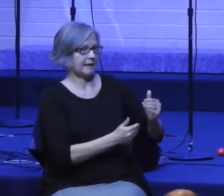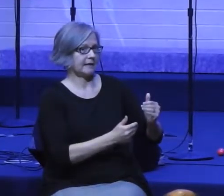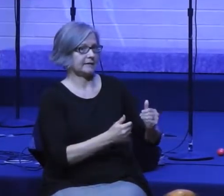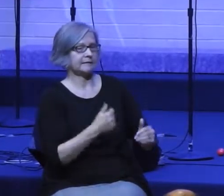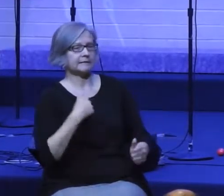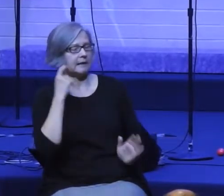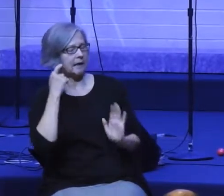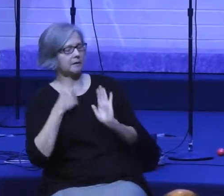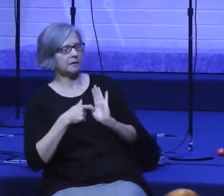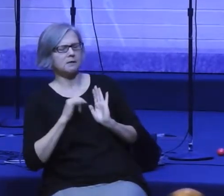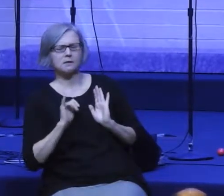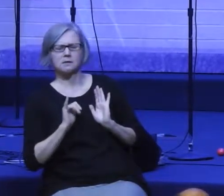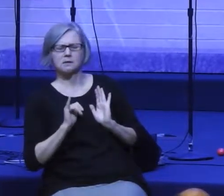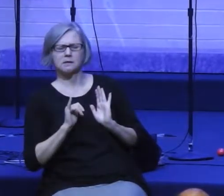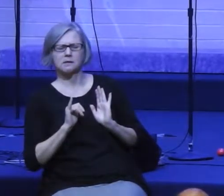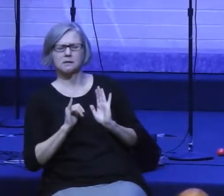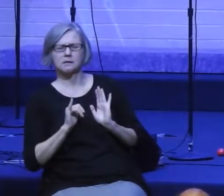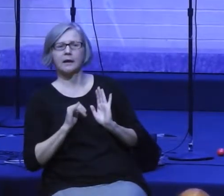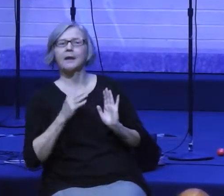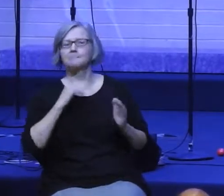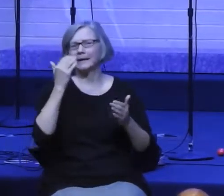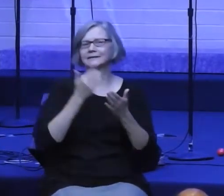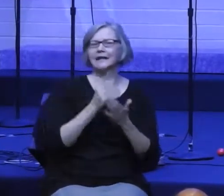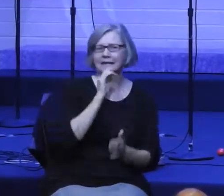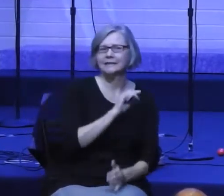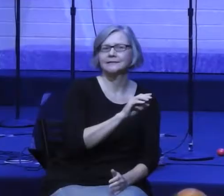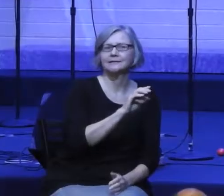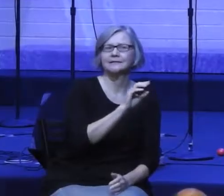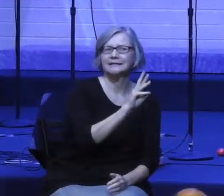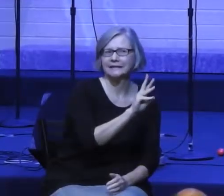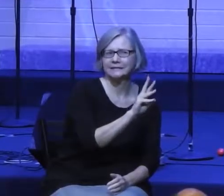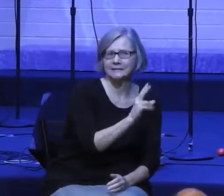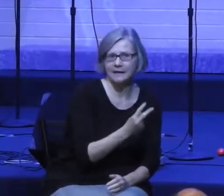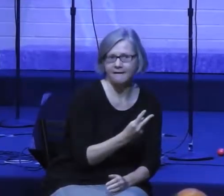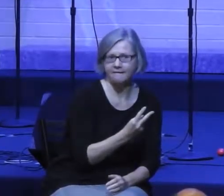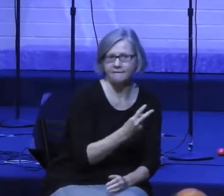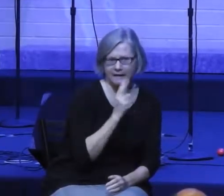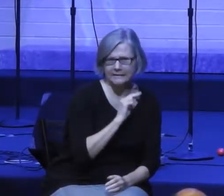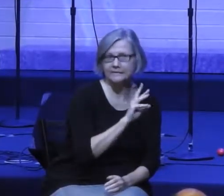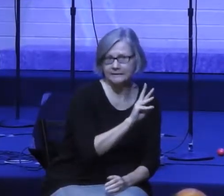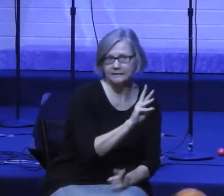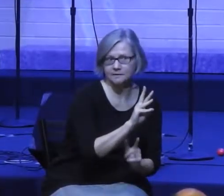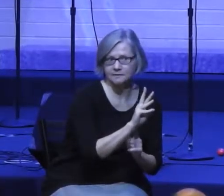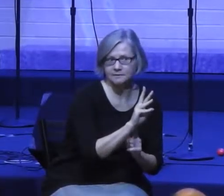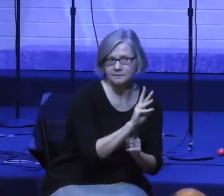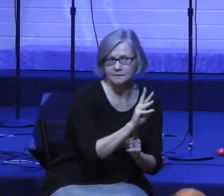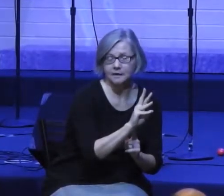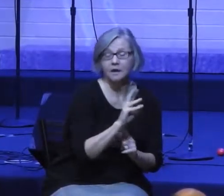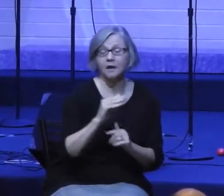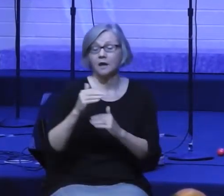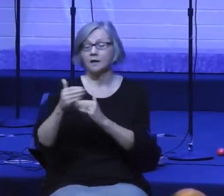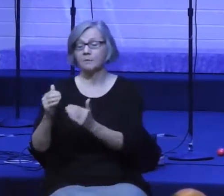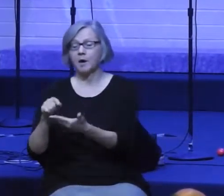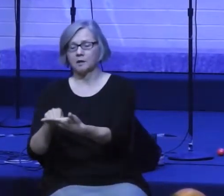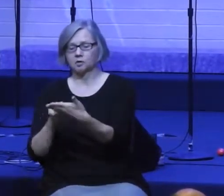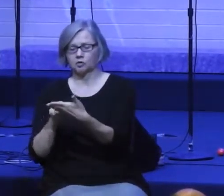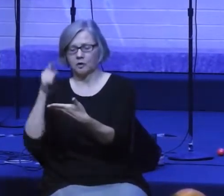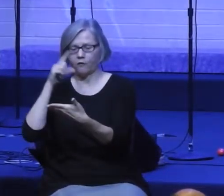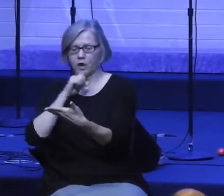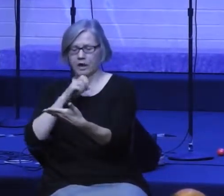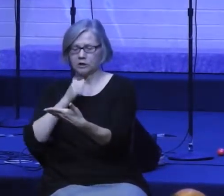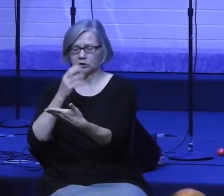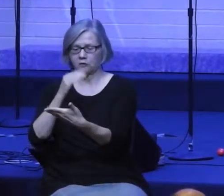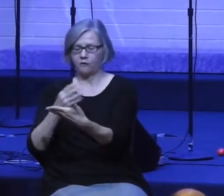and I realized, my son, Tobiah is 6.5 years old, right? We had noticed that on the box it said for